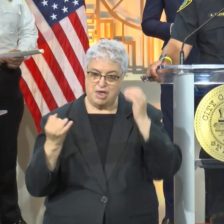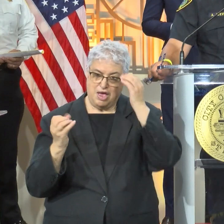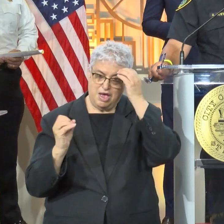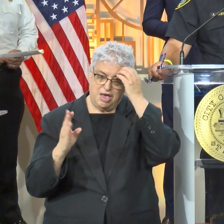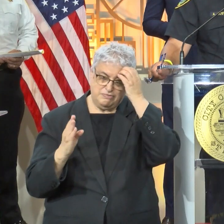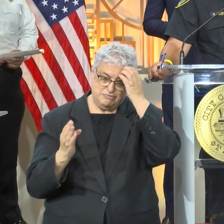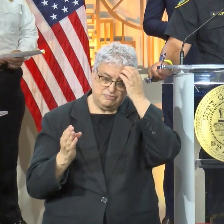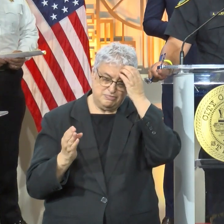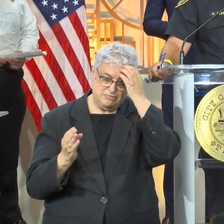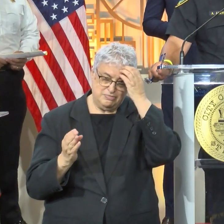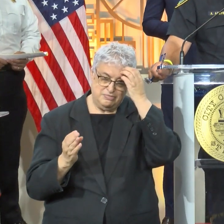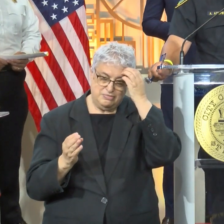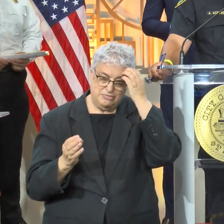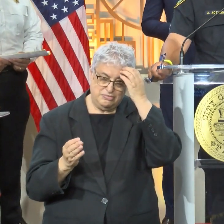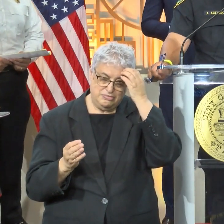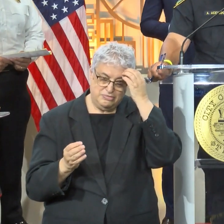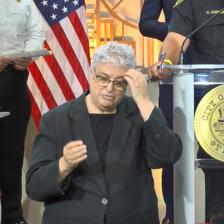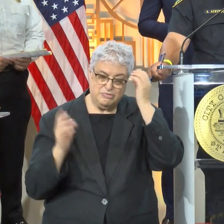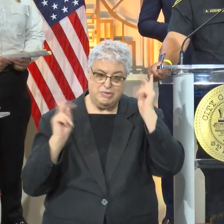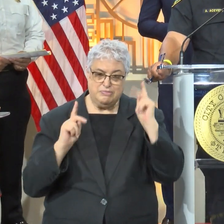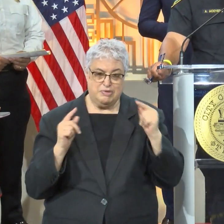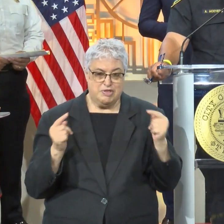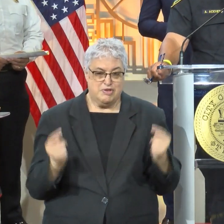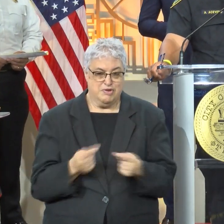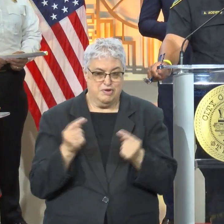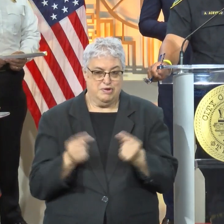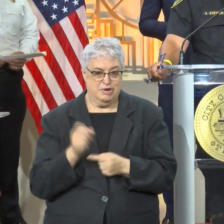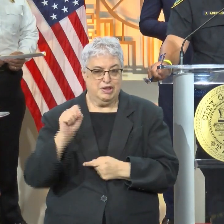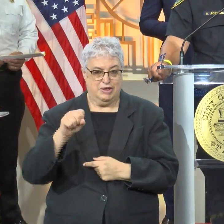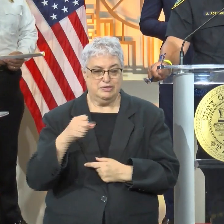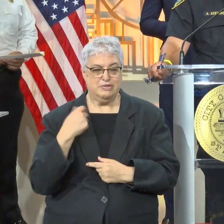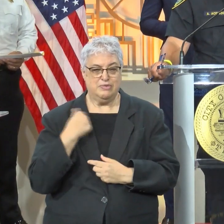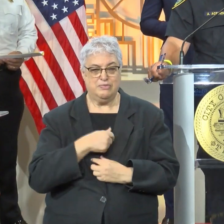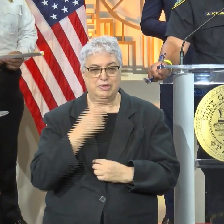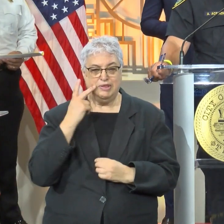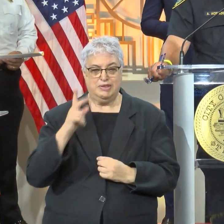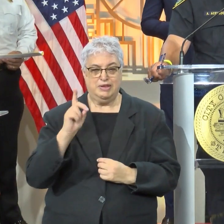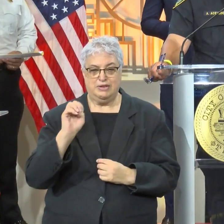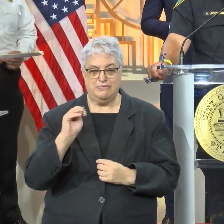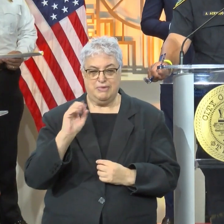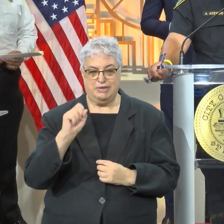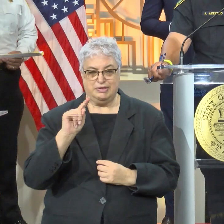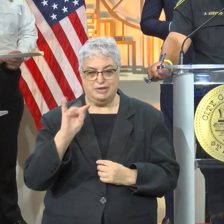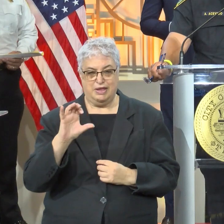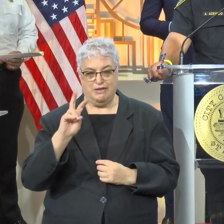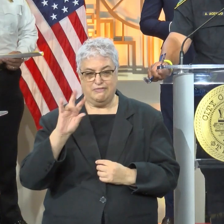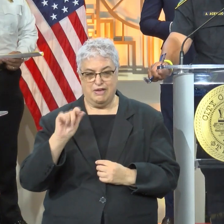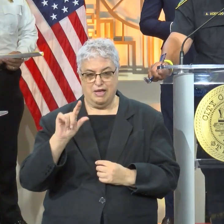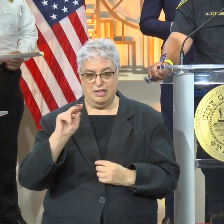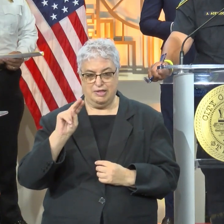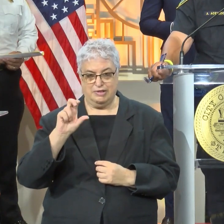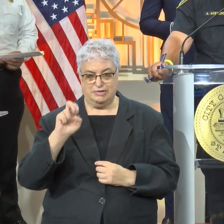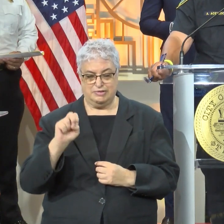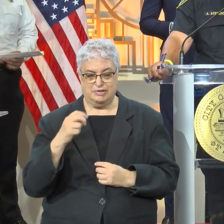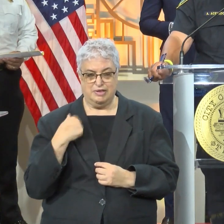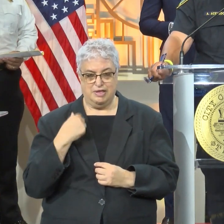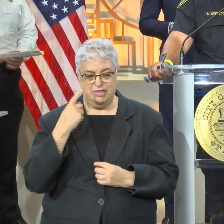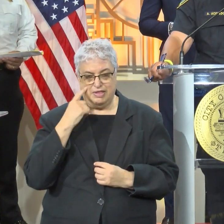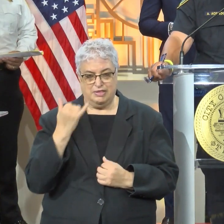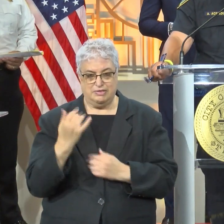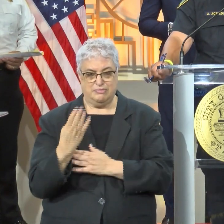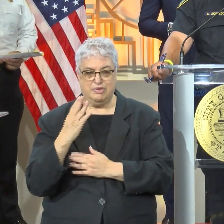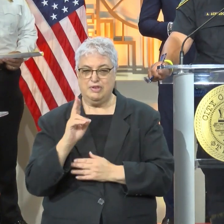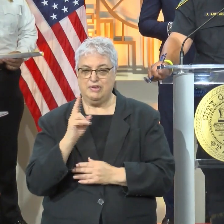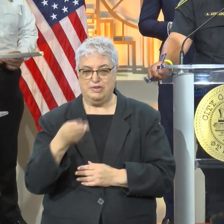that there's a lot of people hurting. And as a result, we're seeing domestic violence calls. We just saw it this morning, a report, I think it was this morning